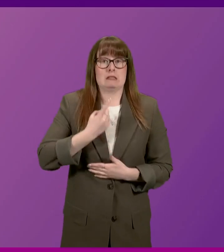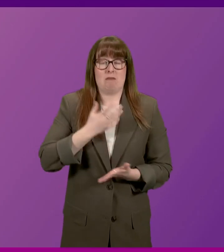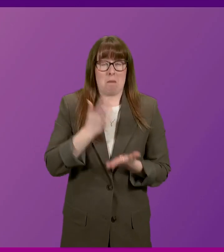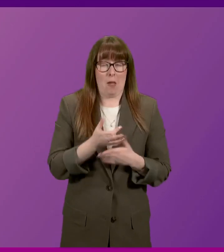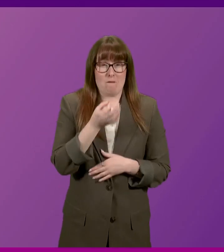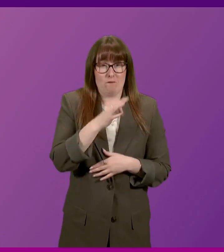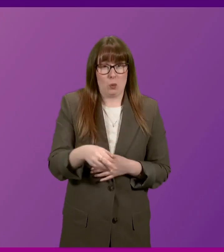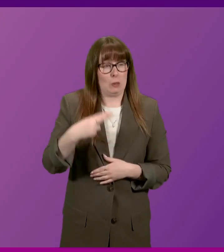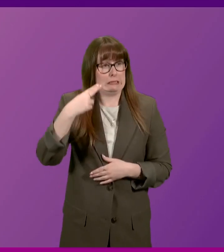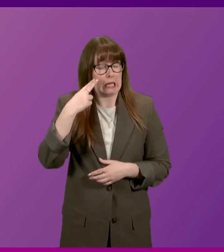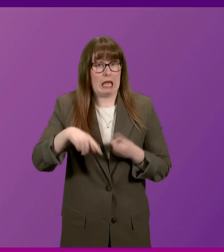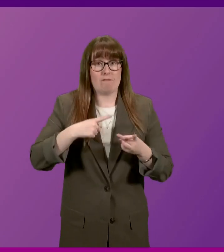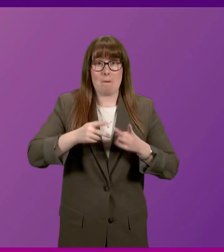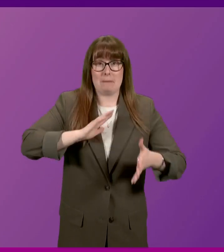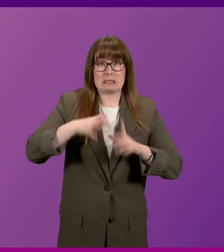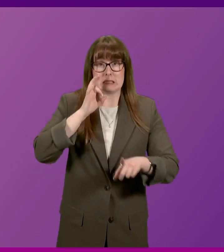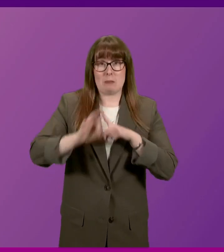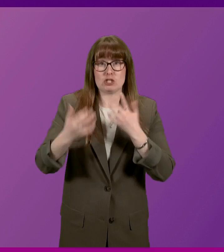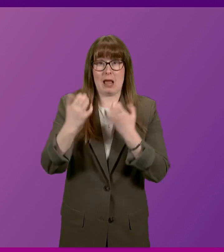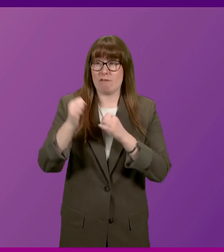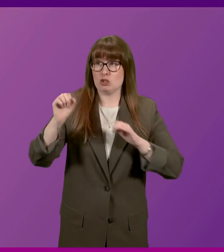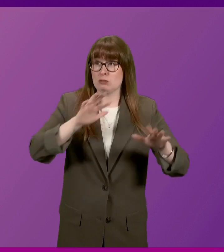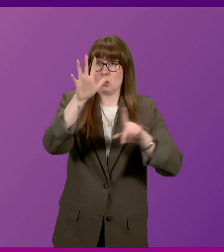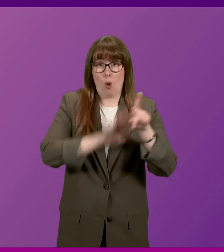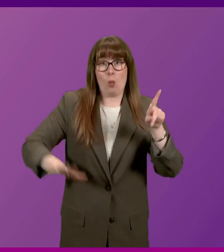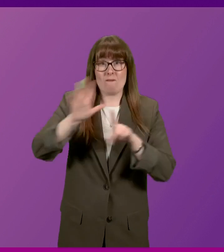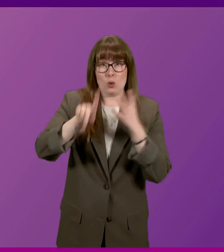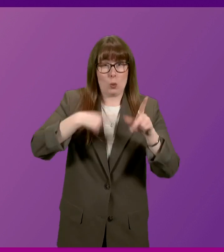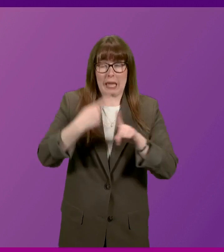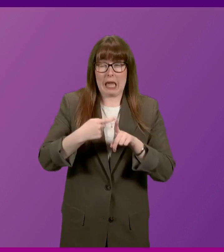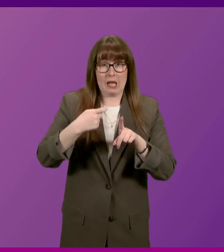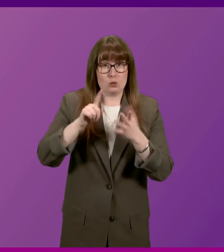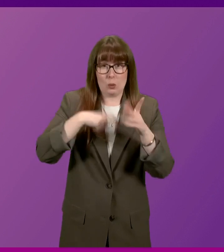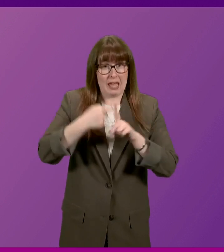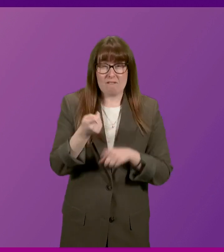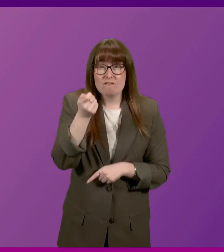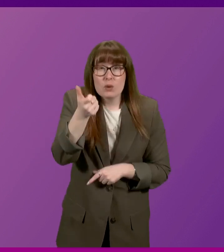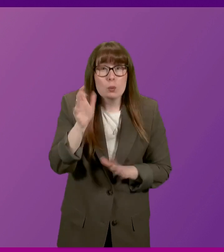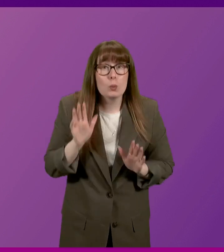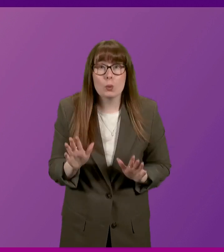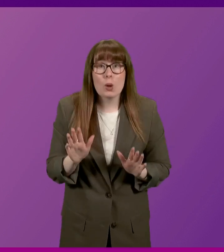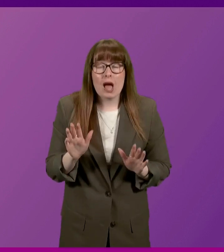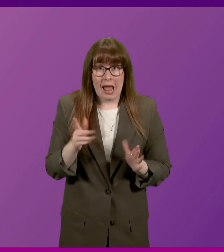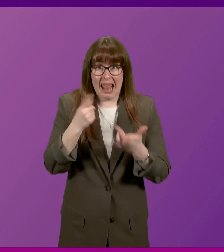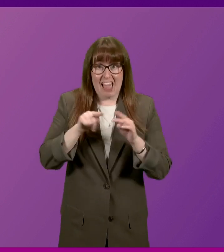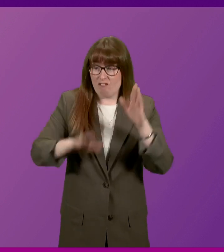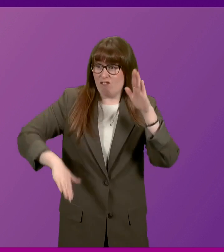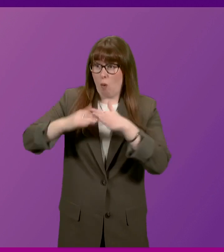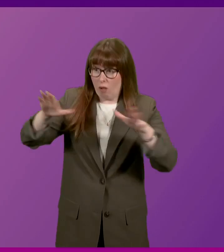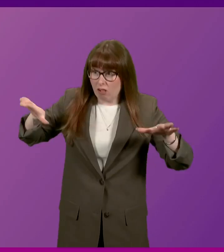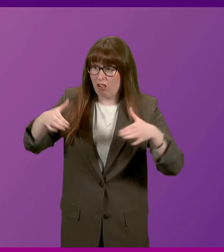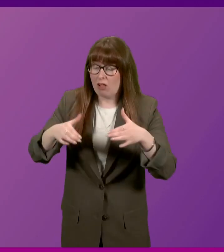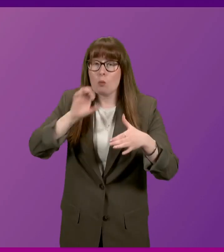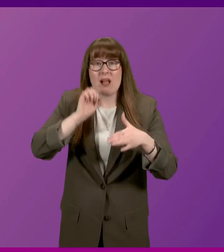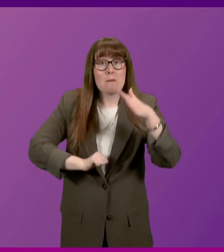and BSL domestic abuse specialist workers were in the whole of the UK, I must say. And even if we'd had all of them involved, it would have been